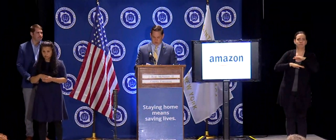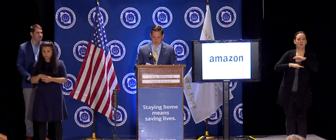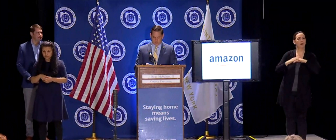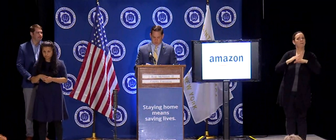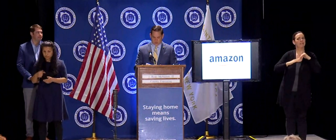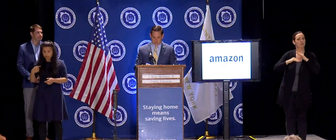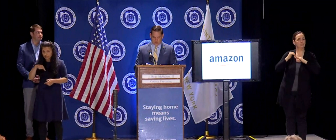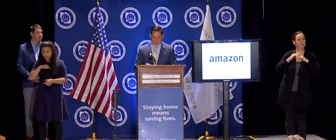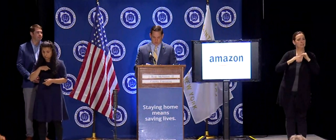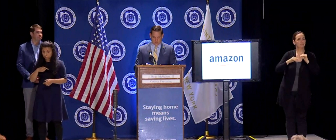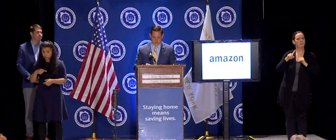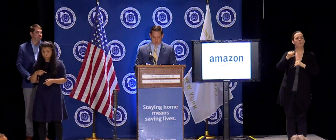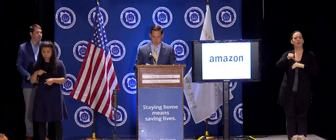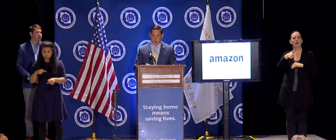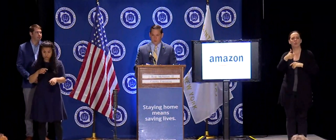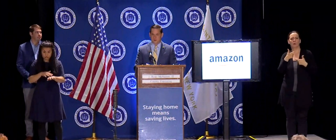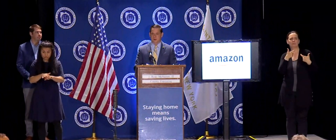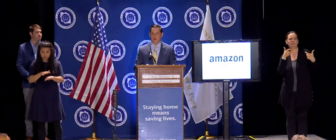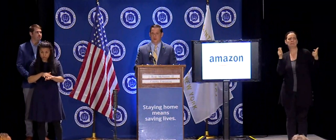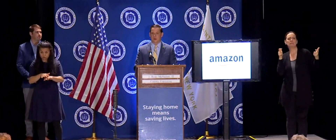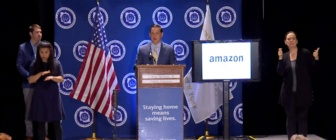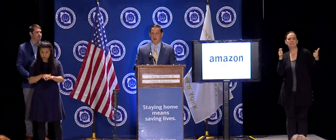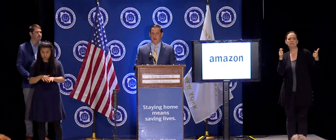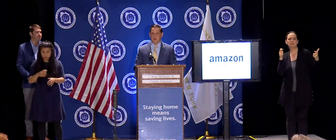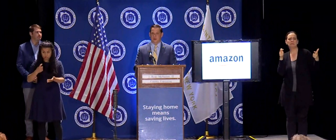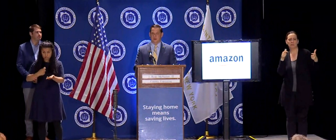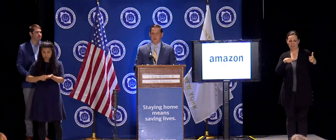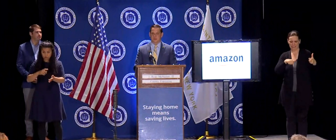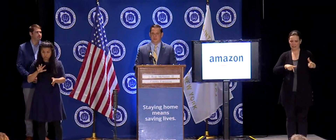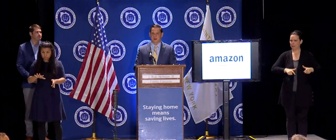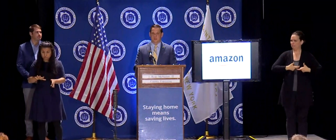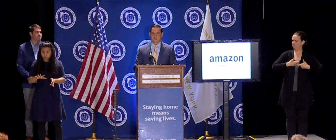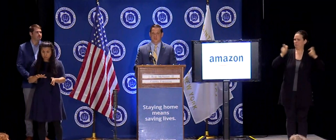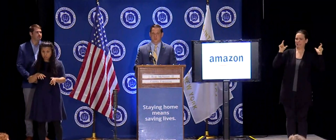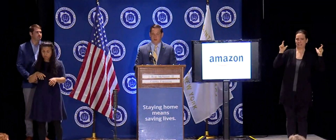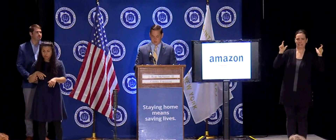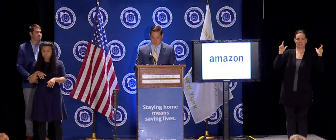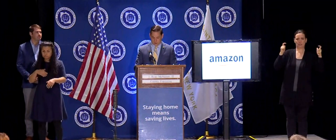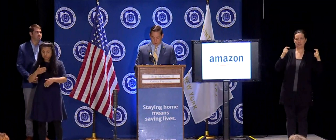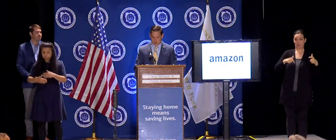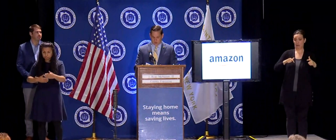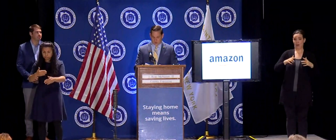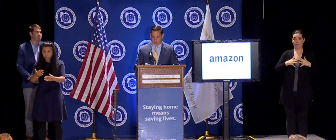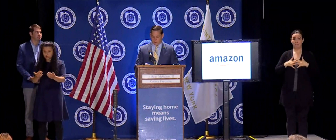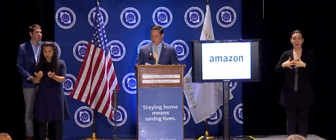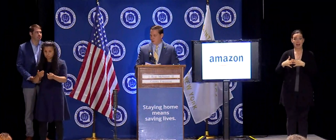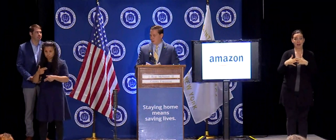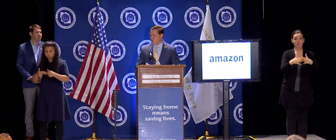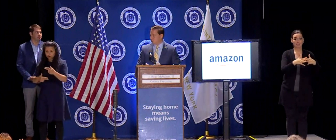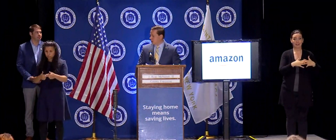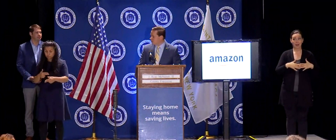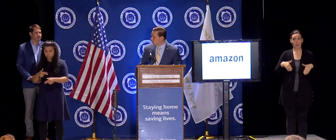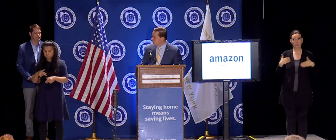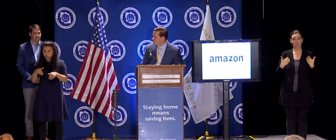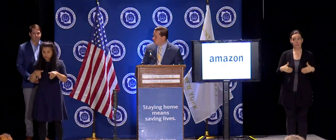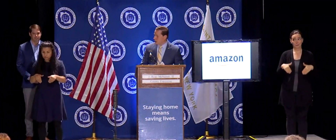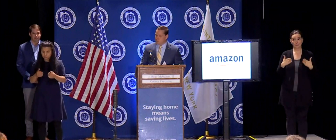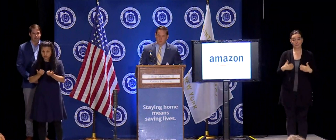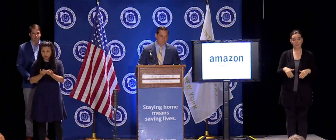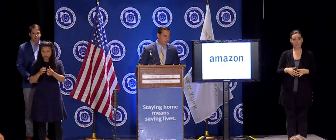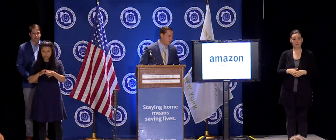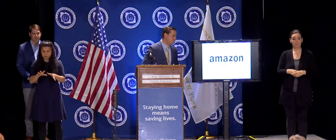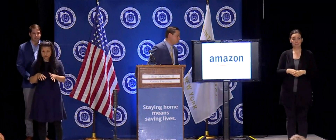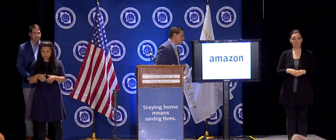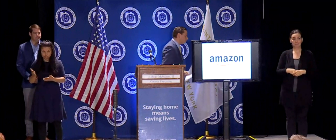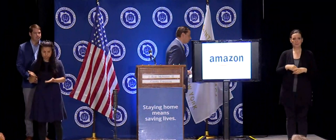other as big as this building throughout the world, so in this logistics space. So the supervisor did an excellent job. Supervisor, come on